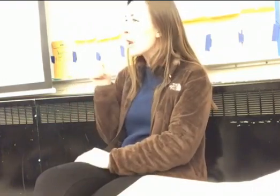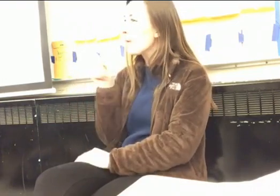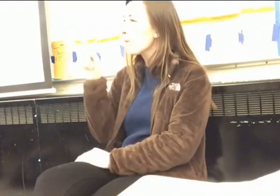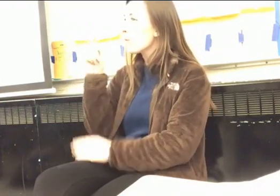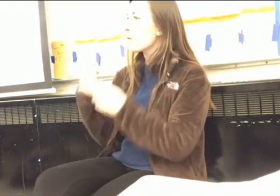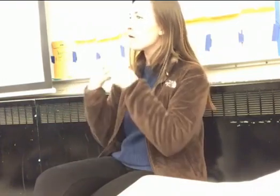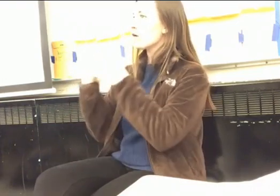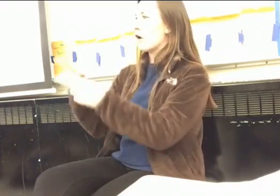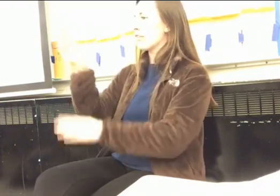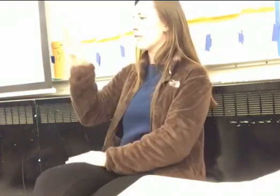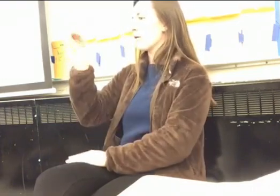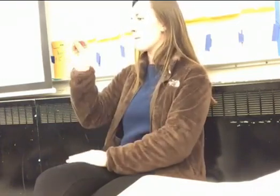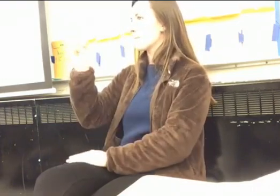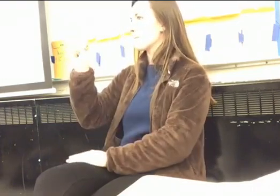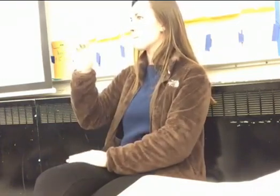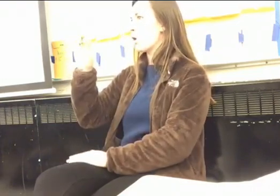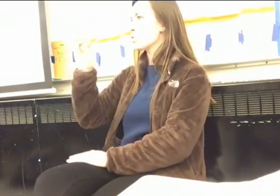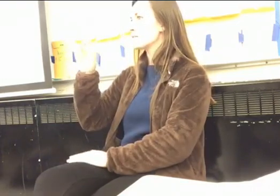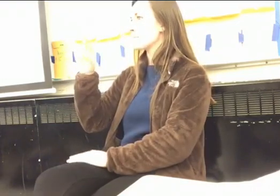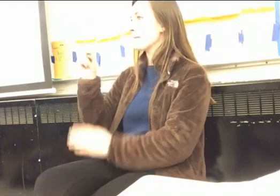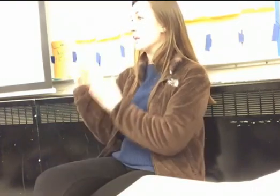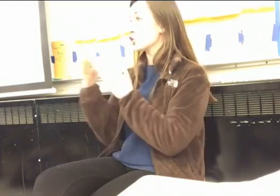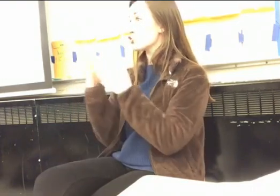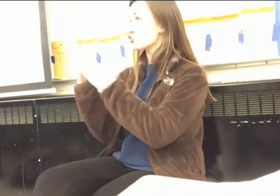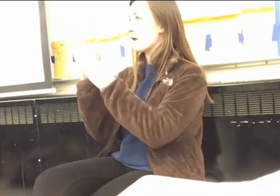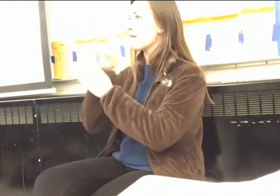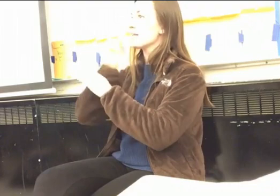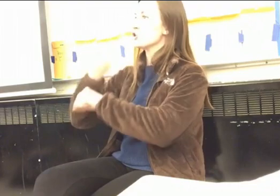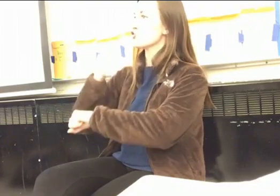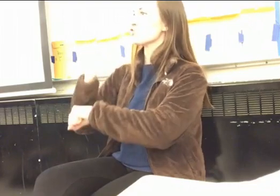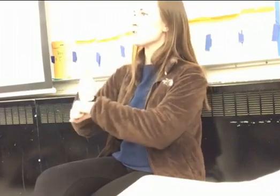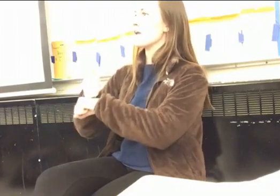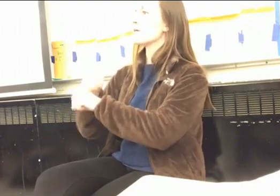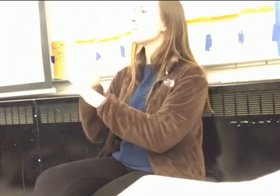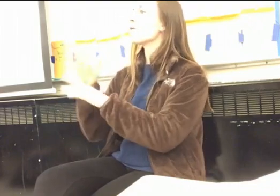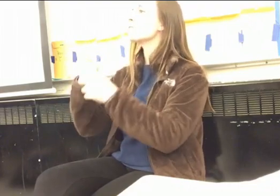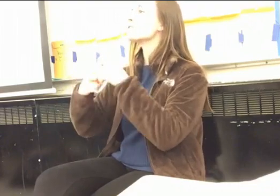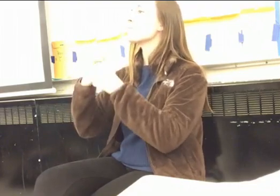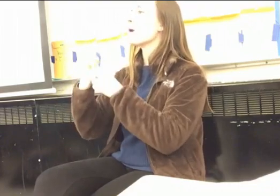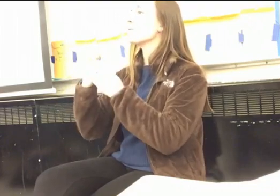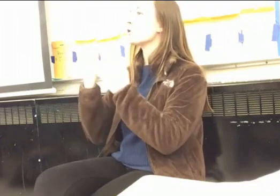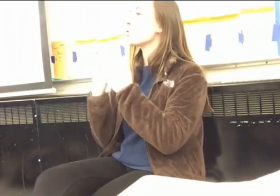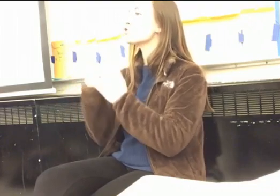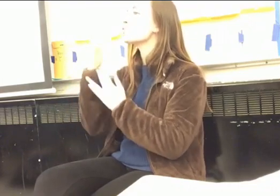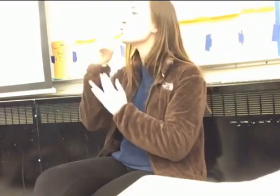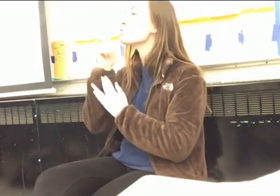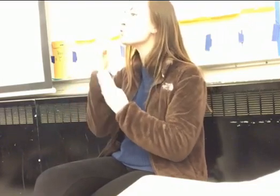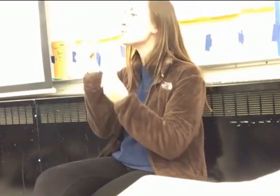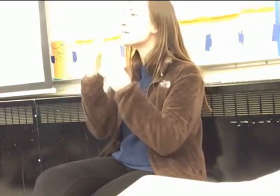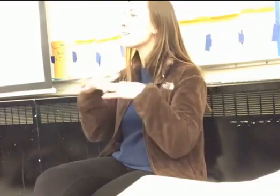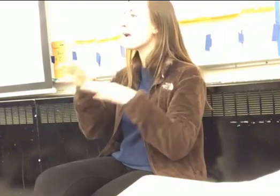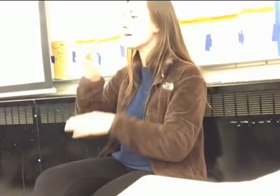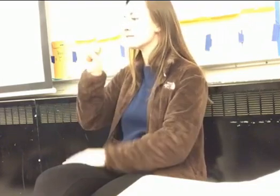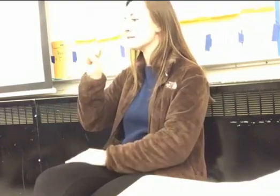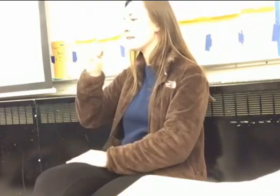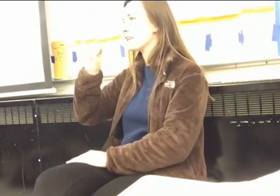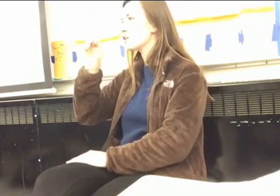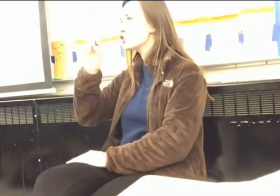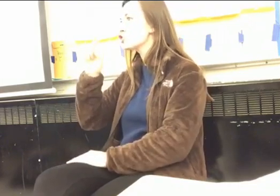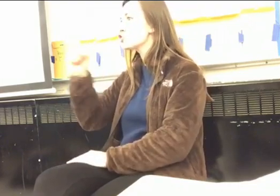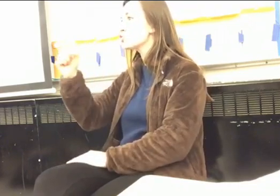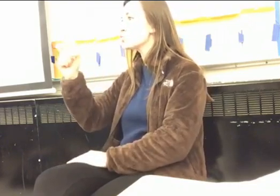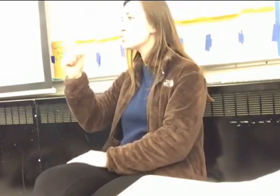called the Bozeman Trail, gets created. What's the problem? Whose land is that going into? The Sioux, the Native Americans,